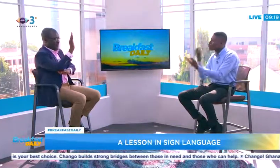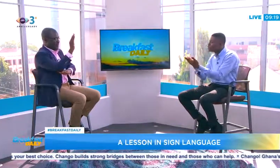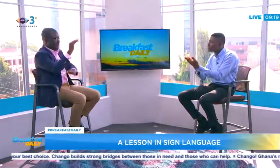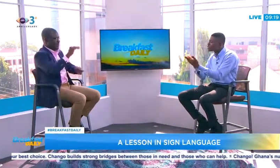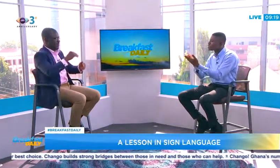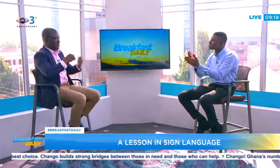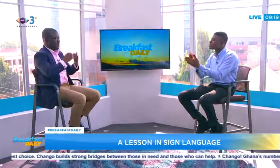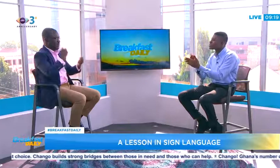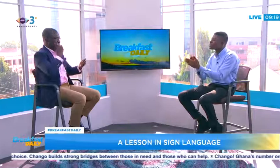Good